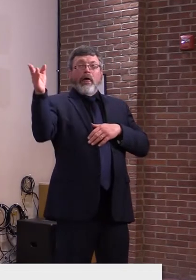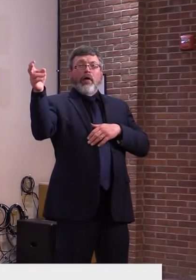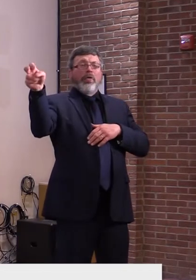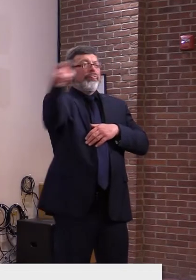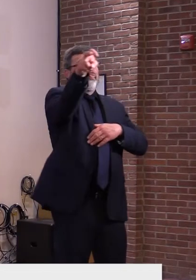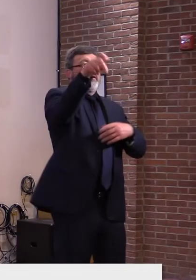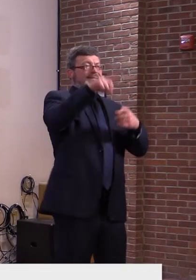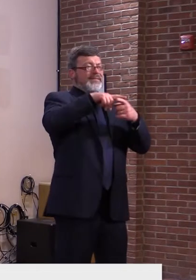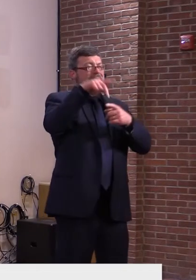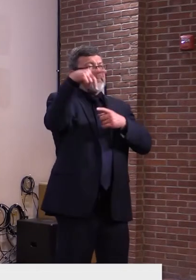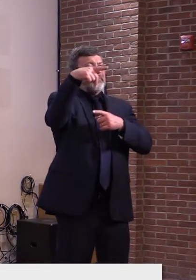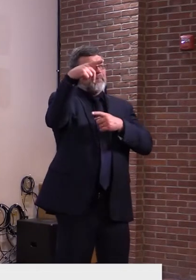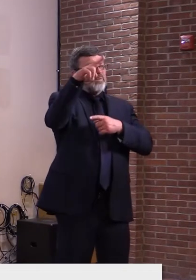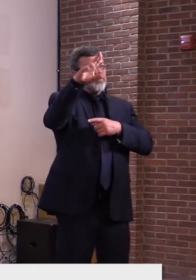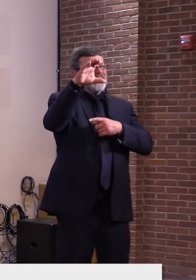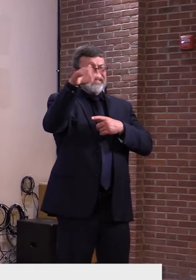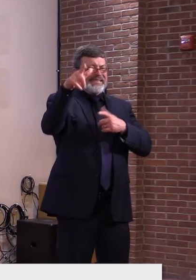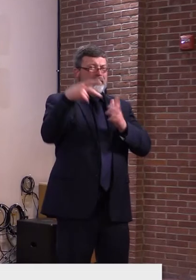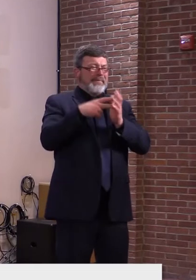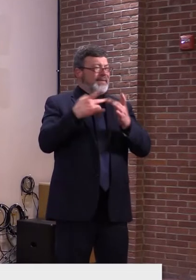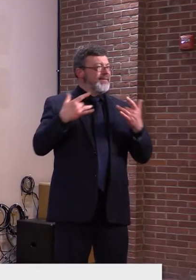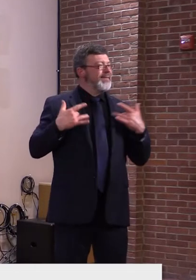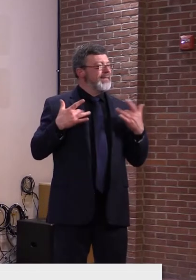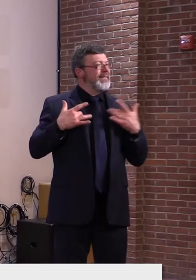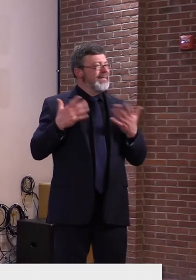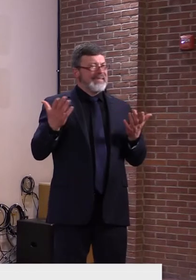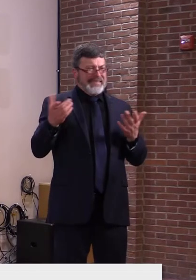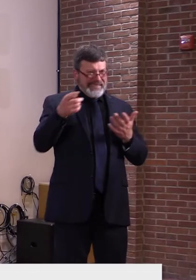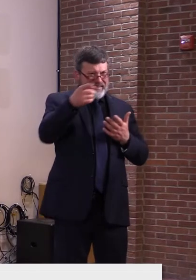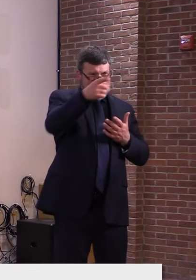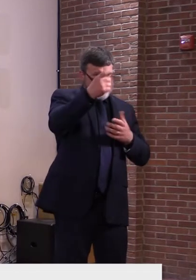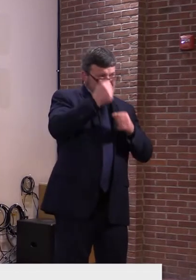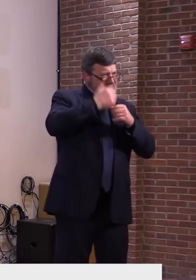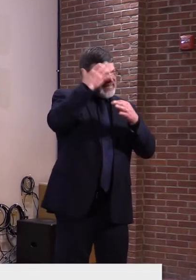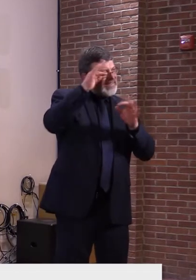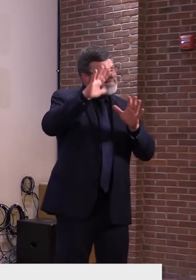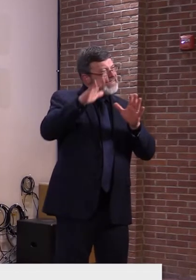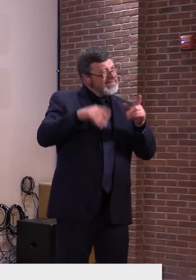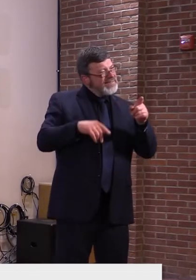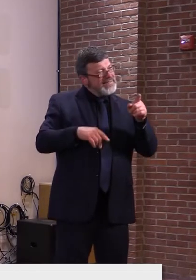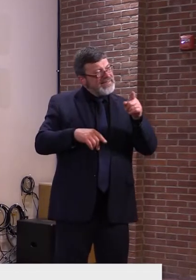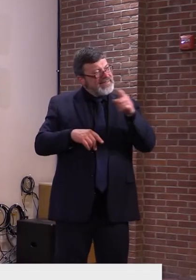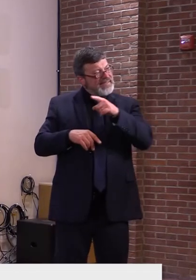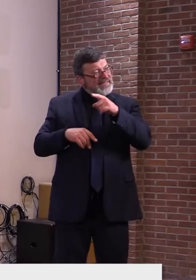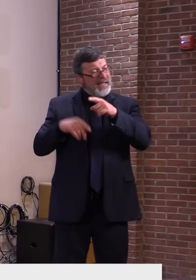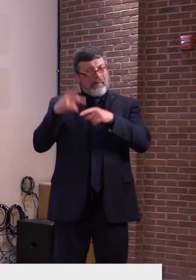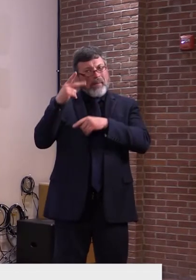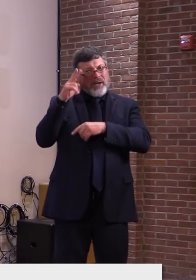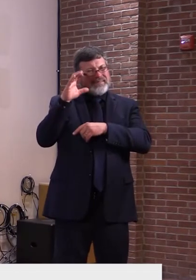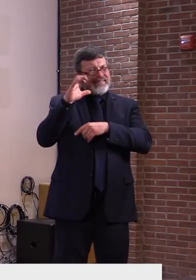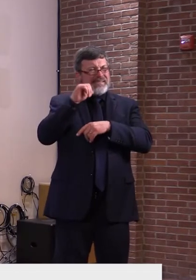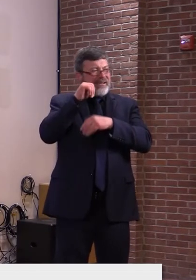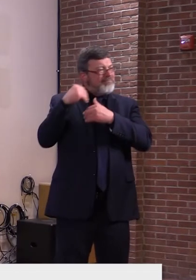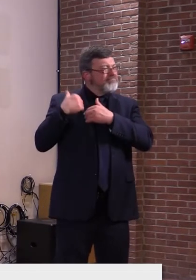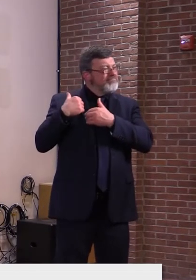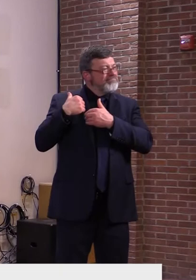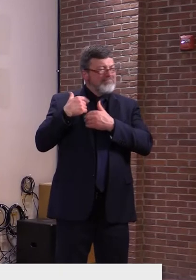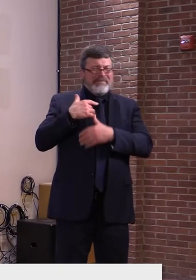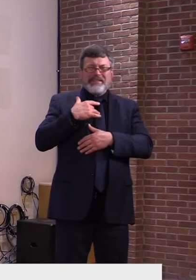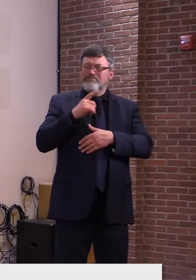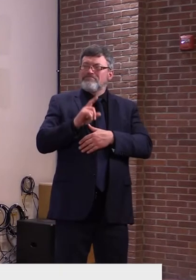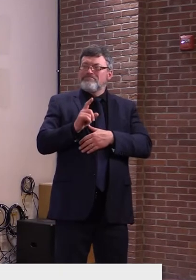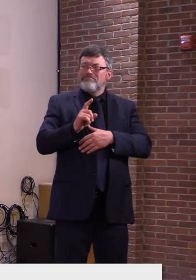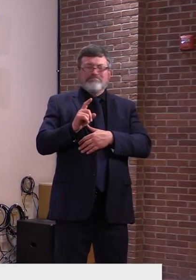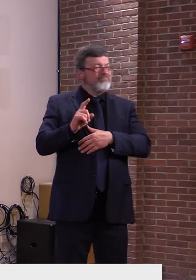I have said that it needs, if they want to have the PUC take the first step and